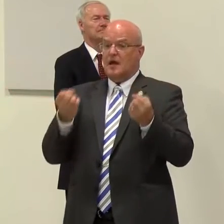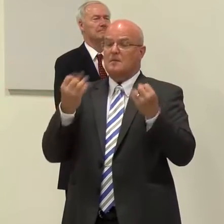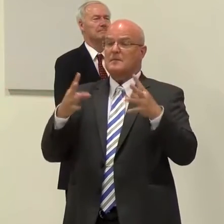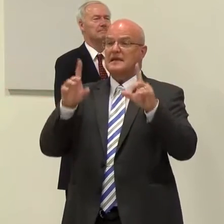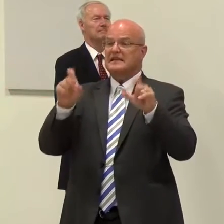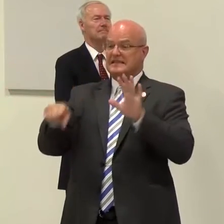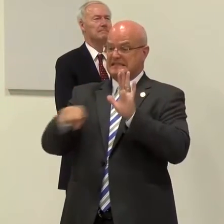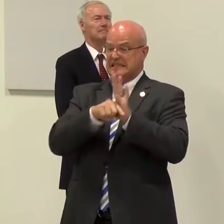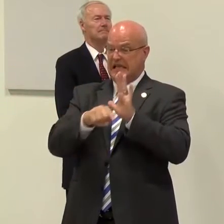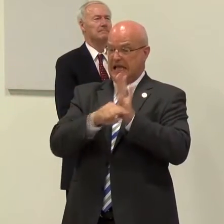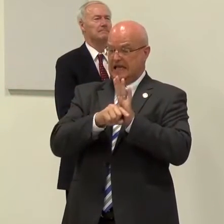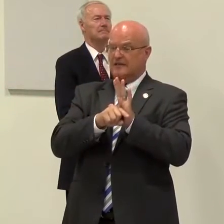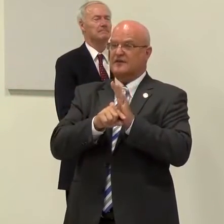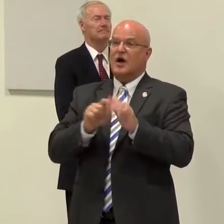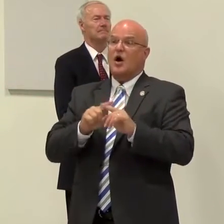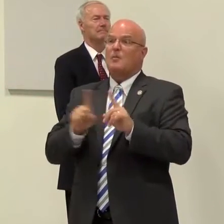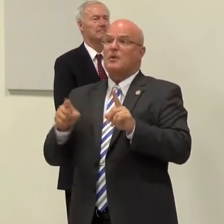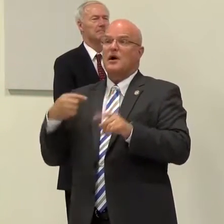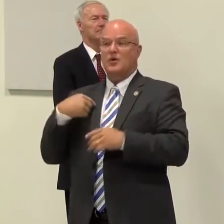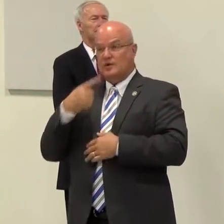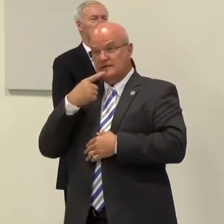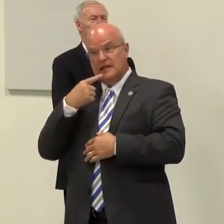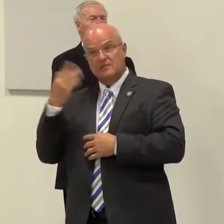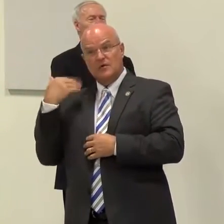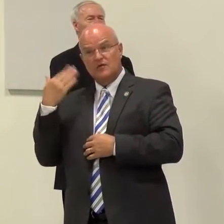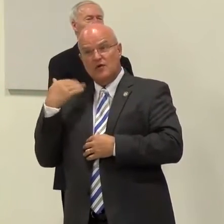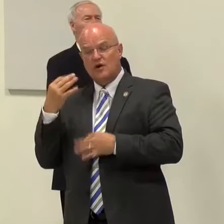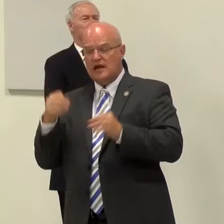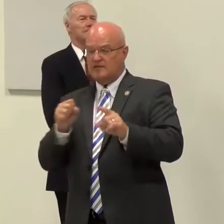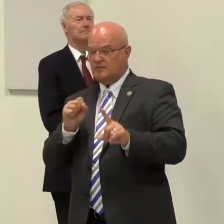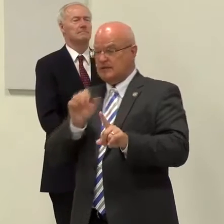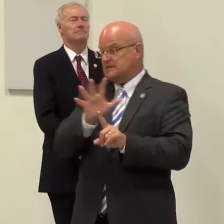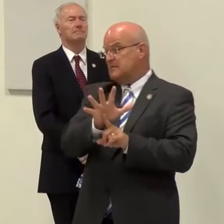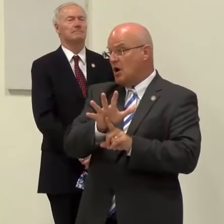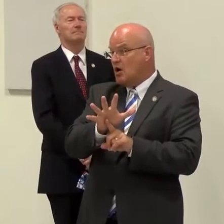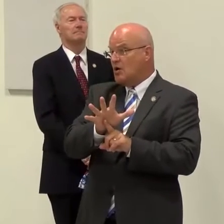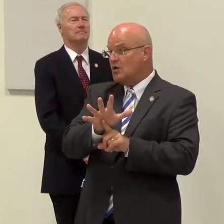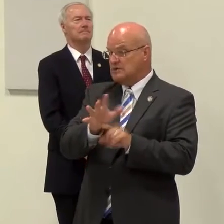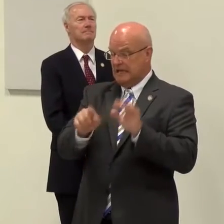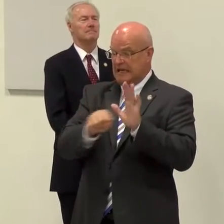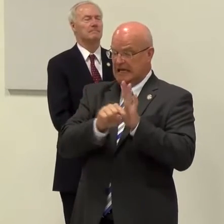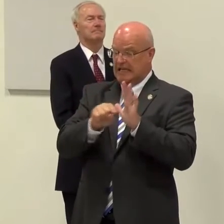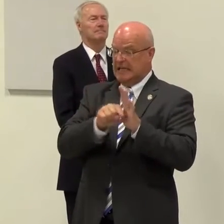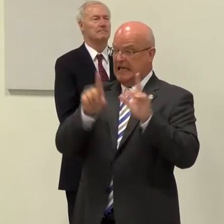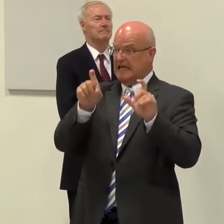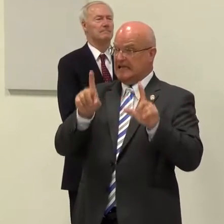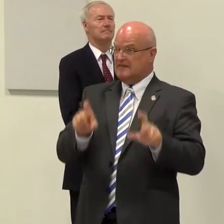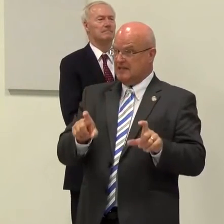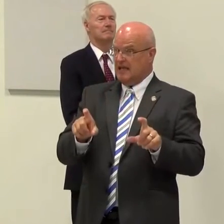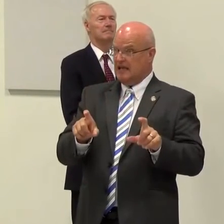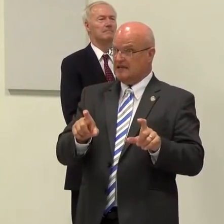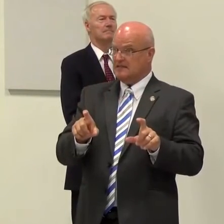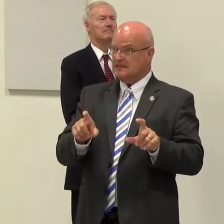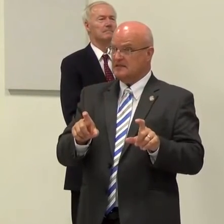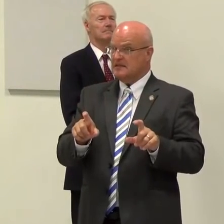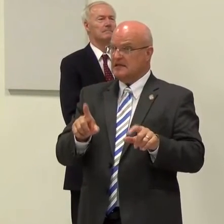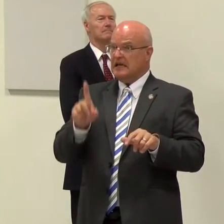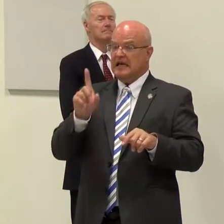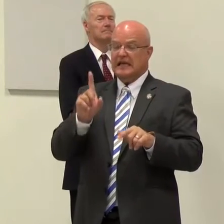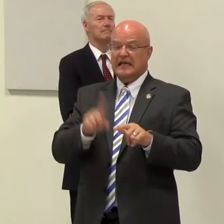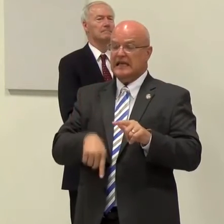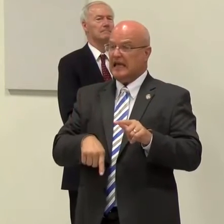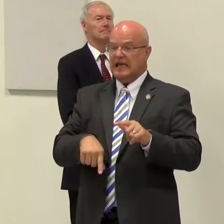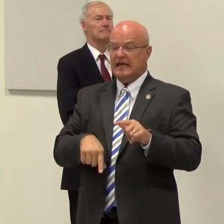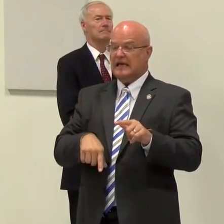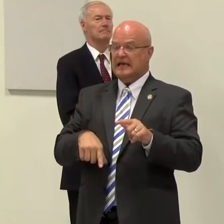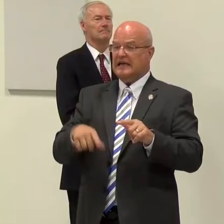tested negative, but as we've said before, if you've been exposed, a negative test cannot rule